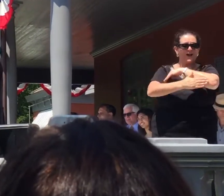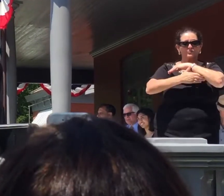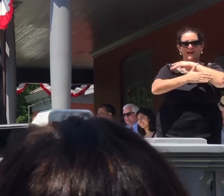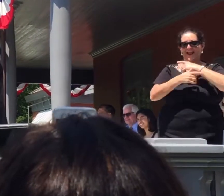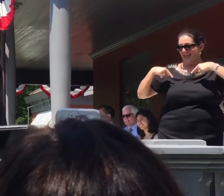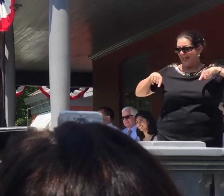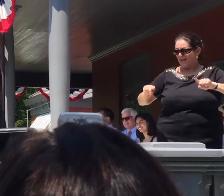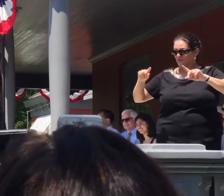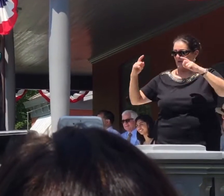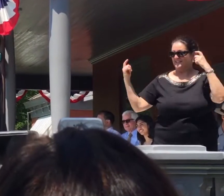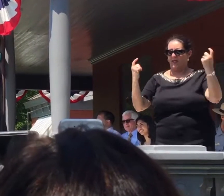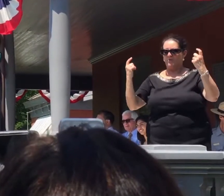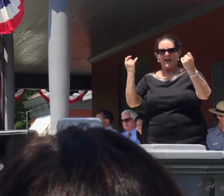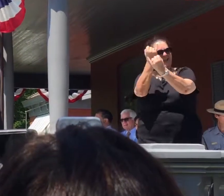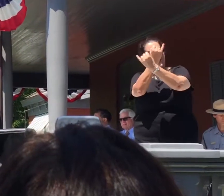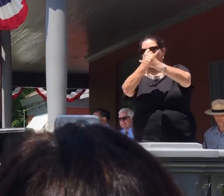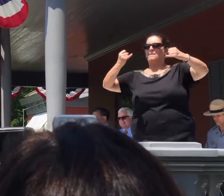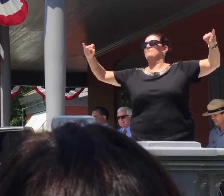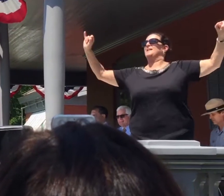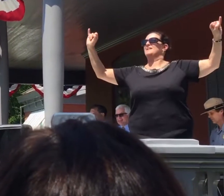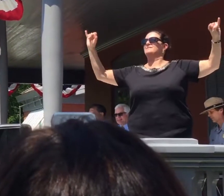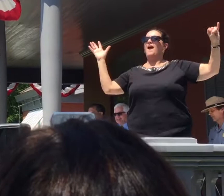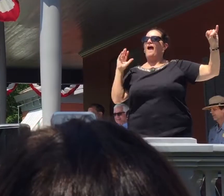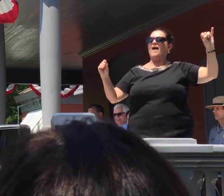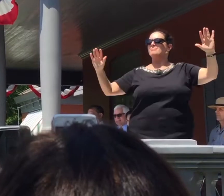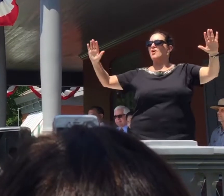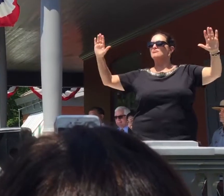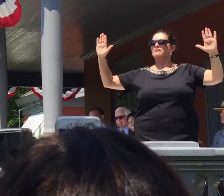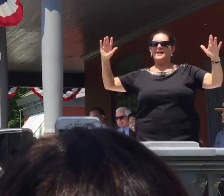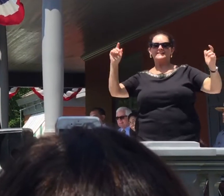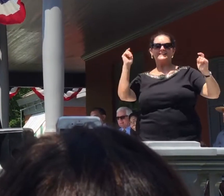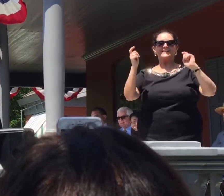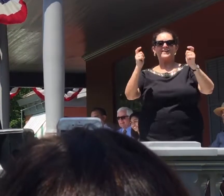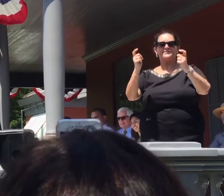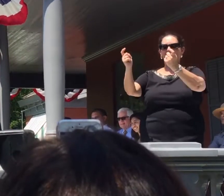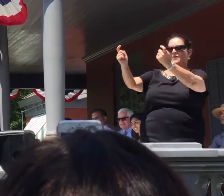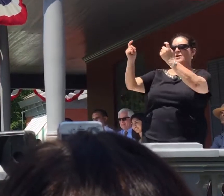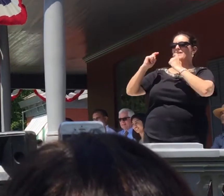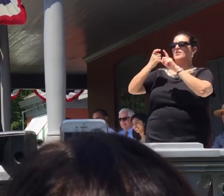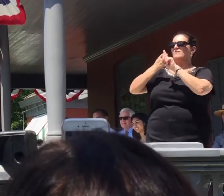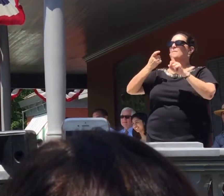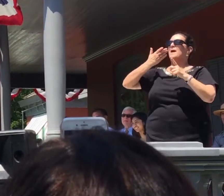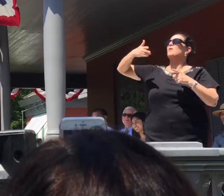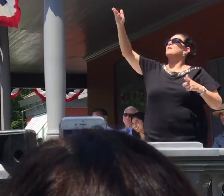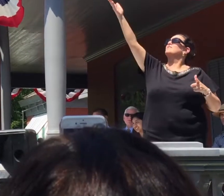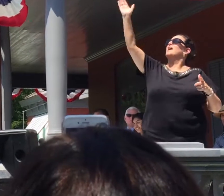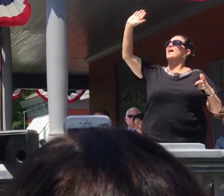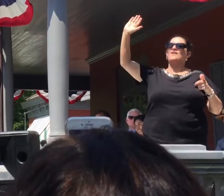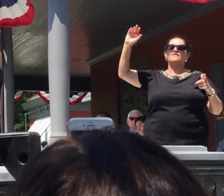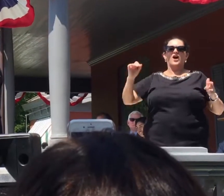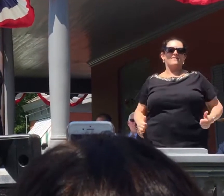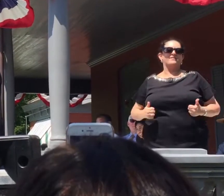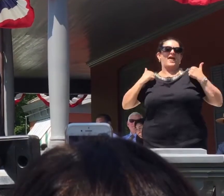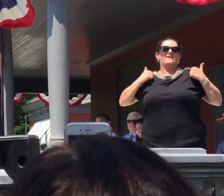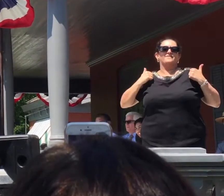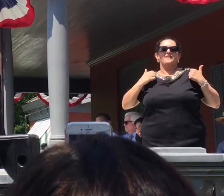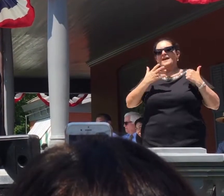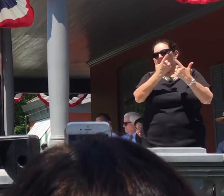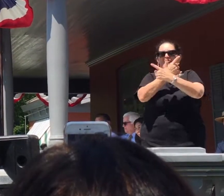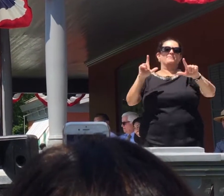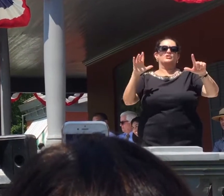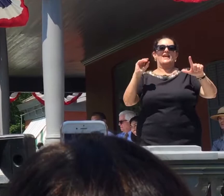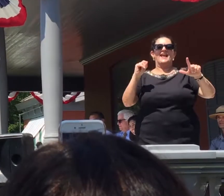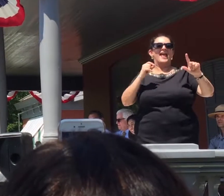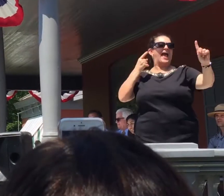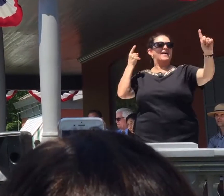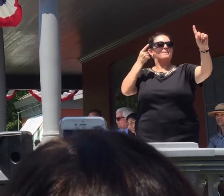celebrate independence and the great gifts given by our Creator of life, liberty,